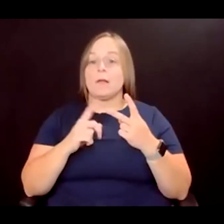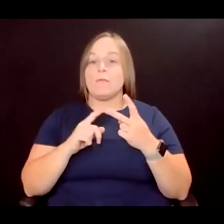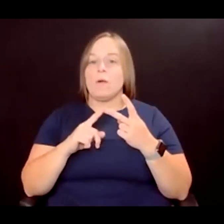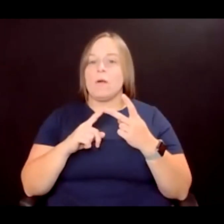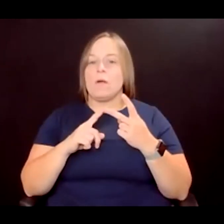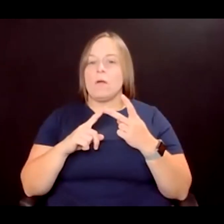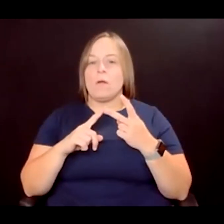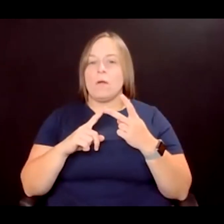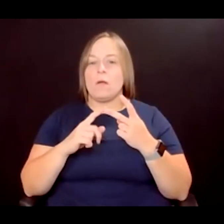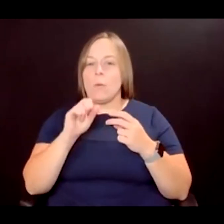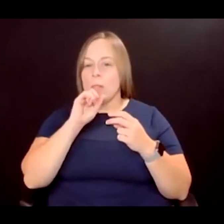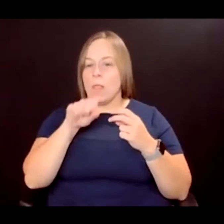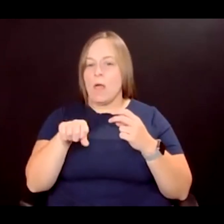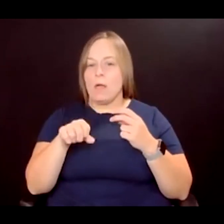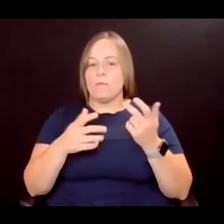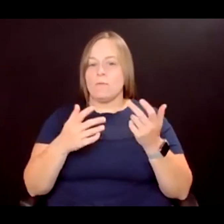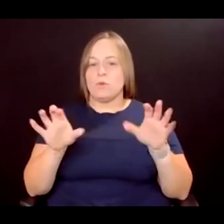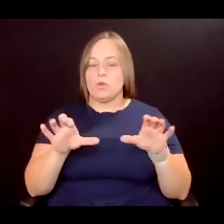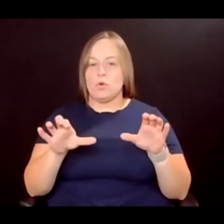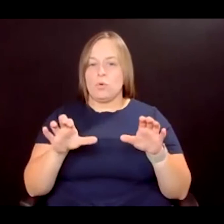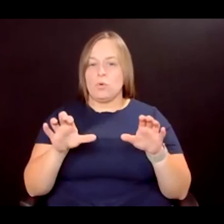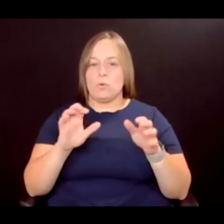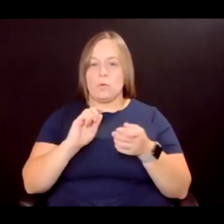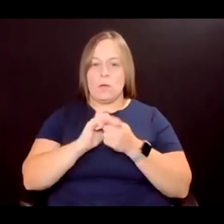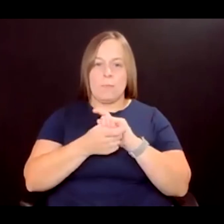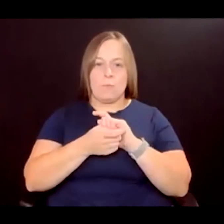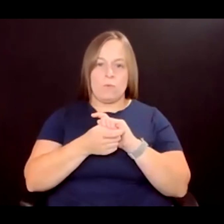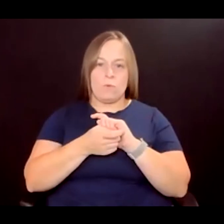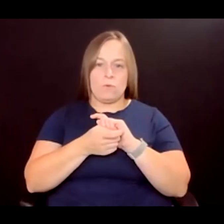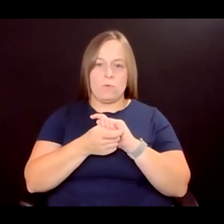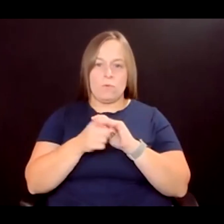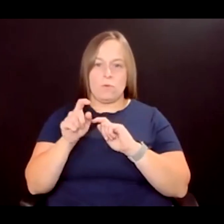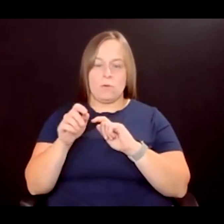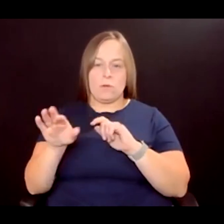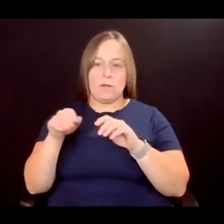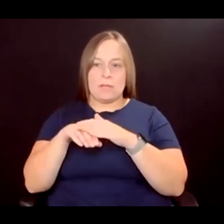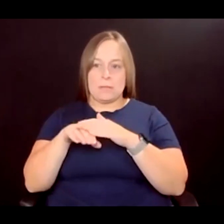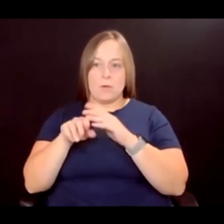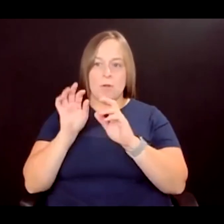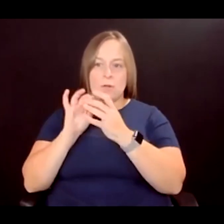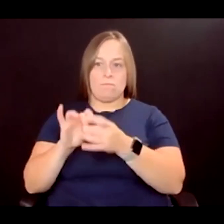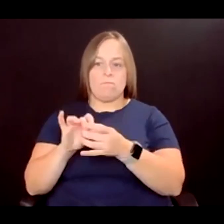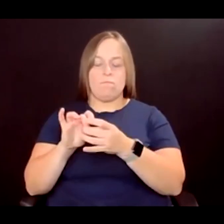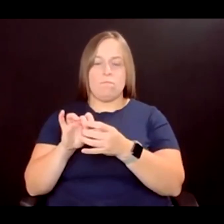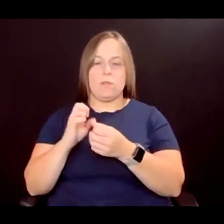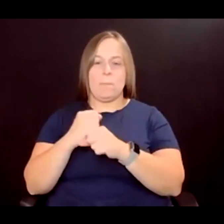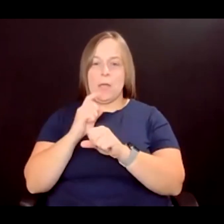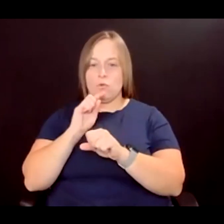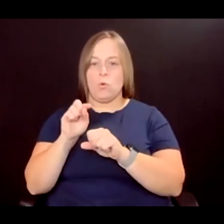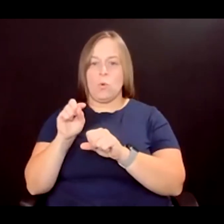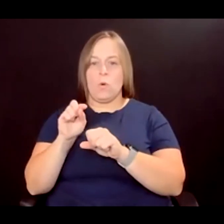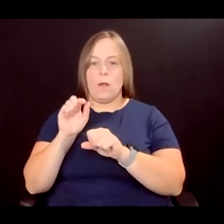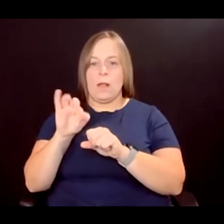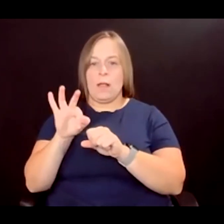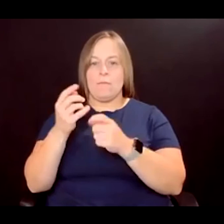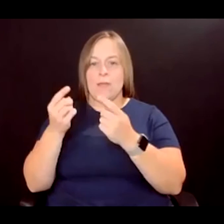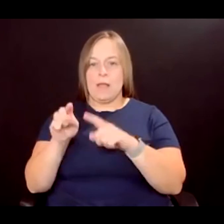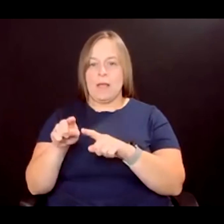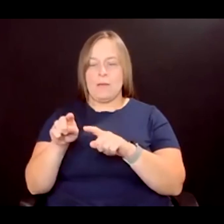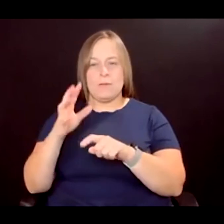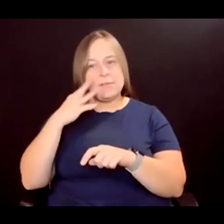medical assistance. And I think this is perhaps it applies to the community as a whole,